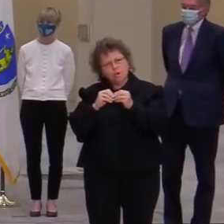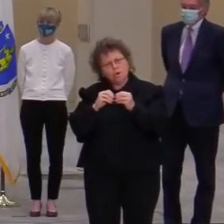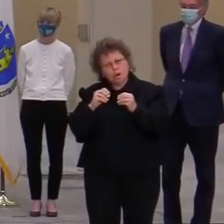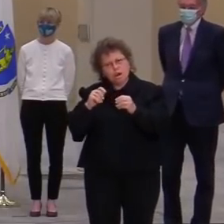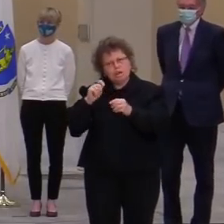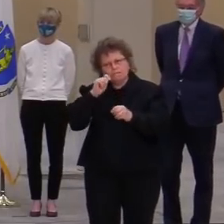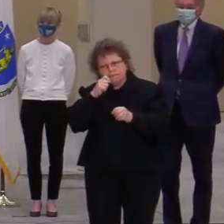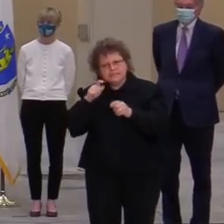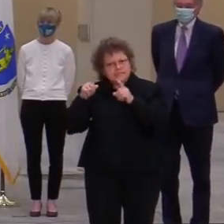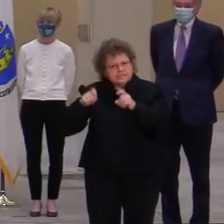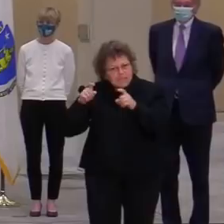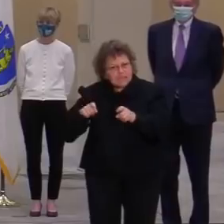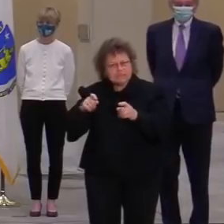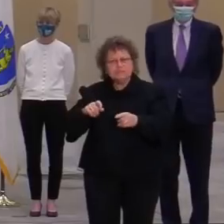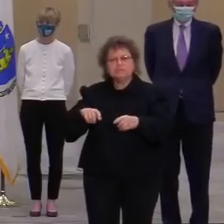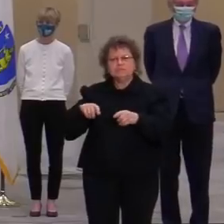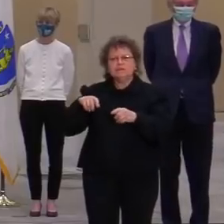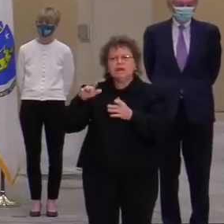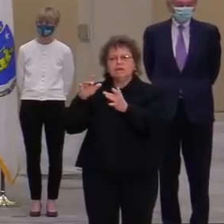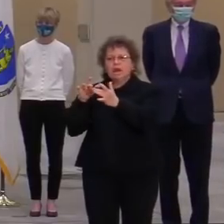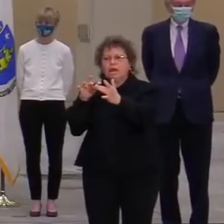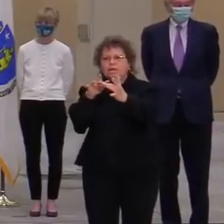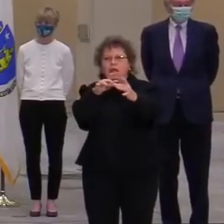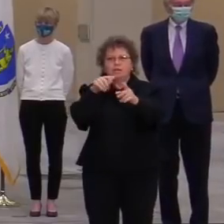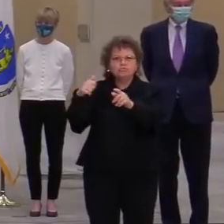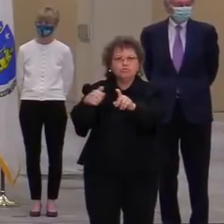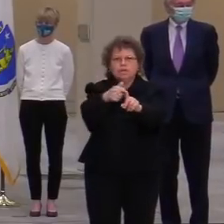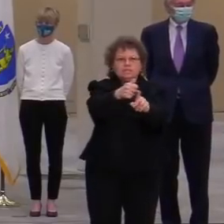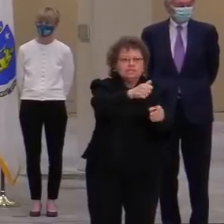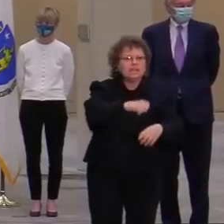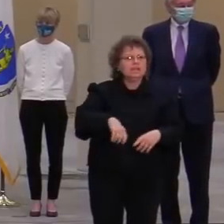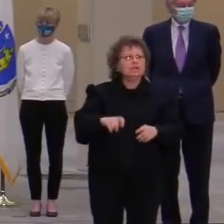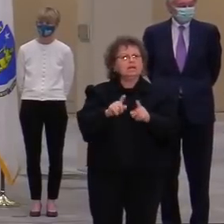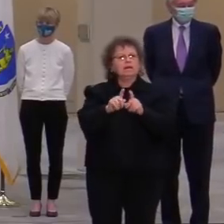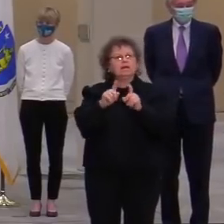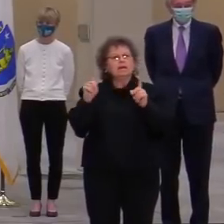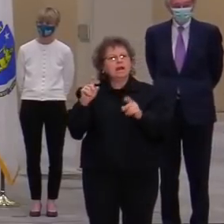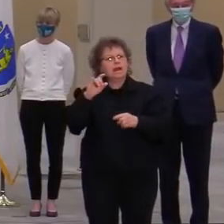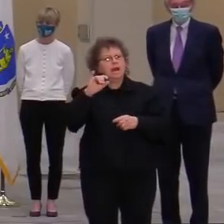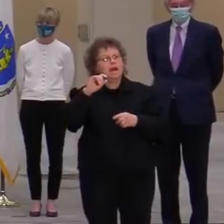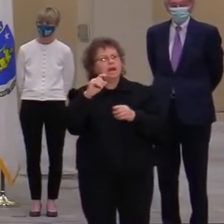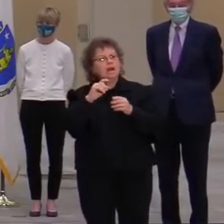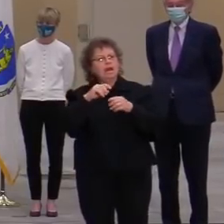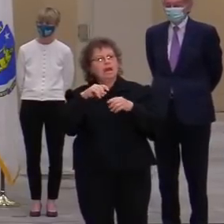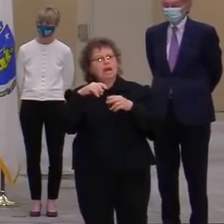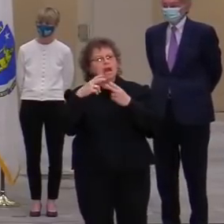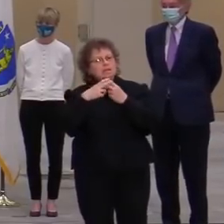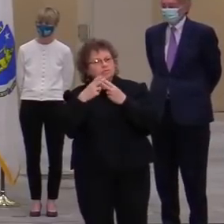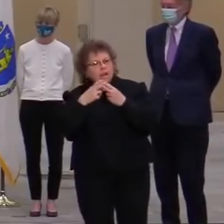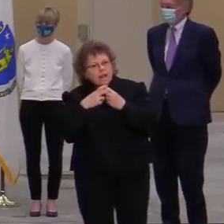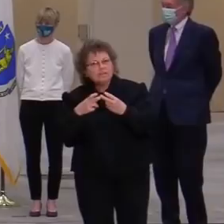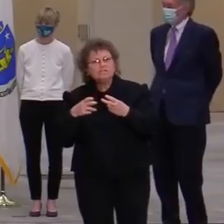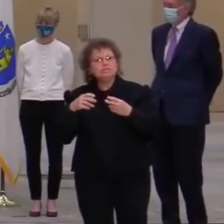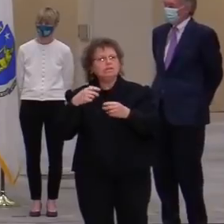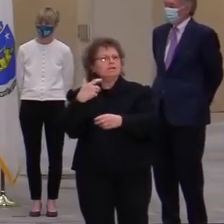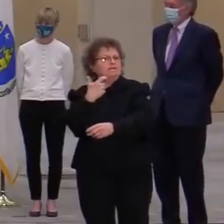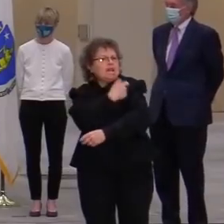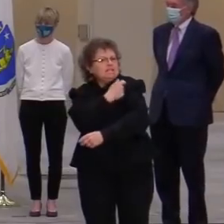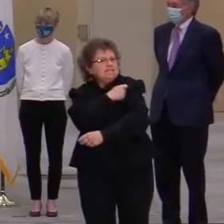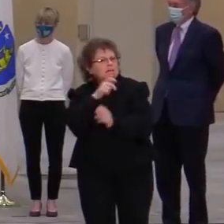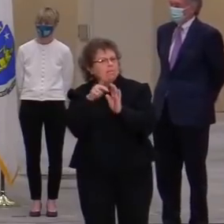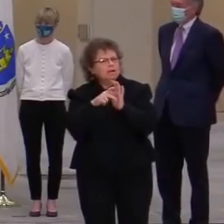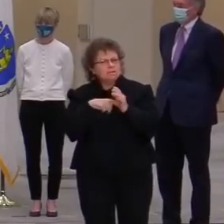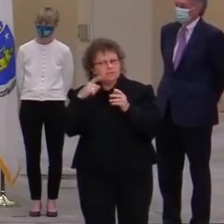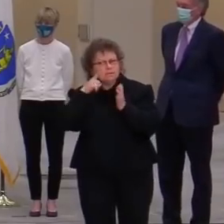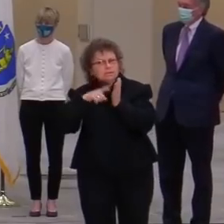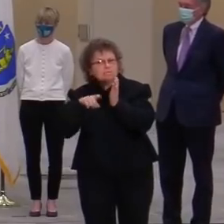contact tracing, around isolation policy and support, and around vaccine policy as well. I mean, there's a lot going on